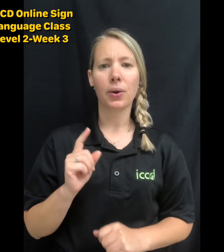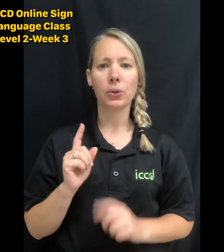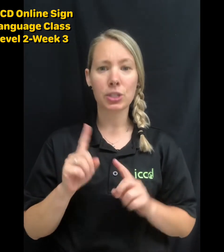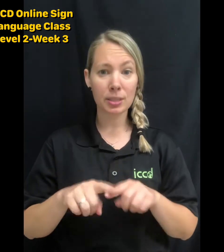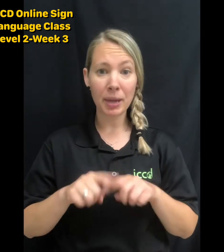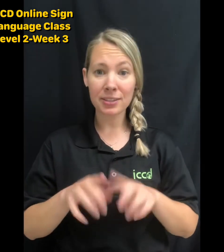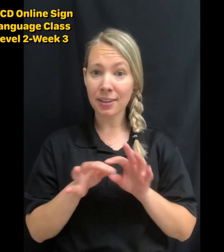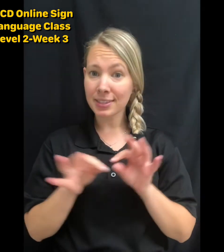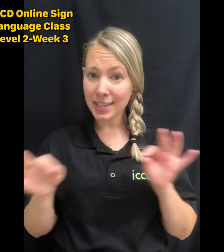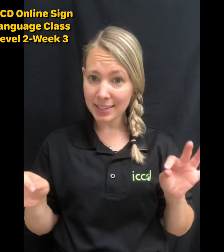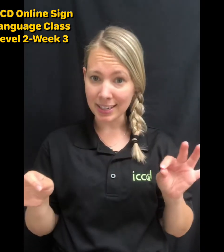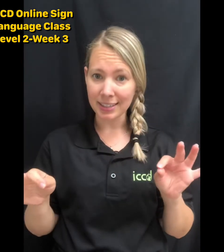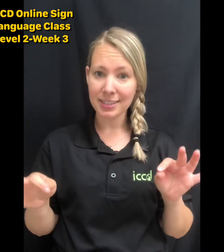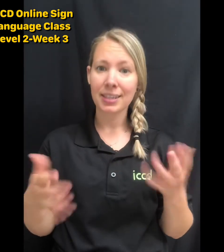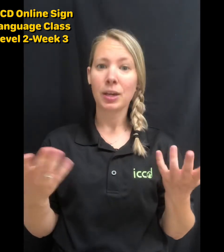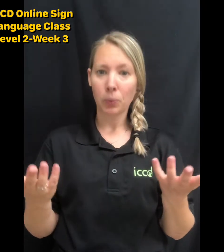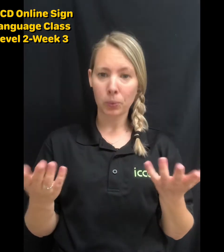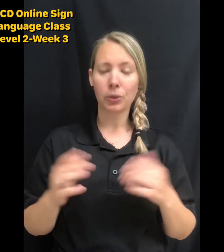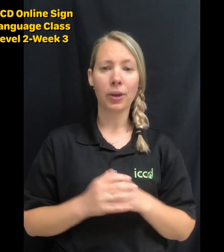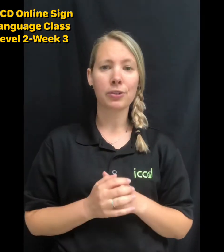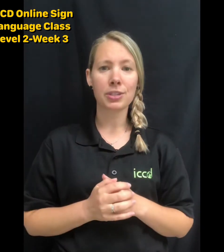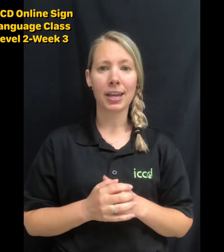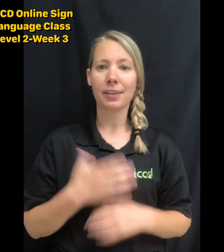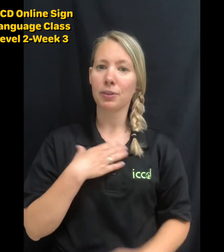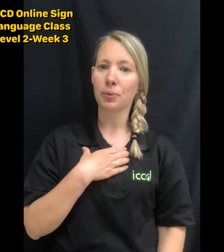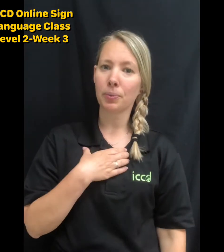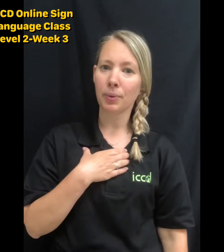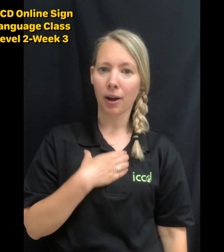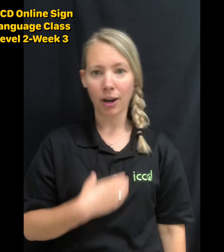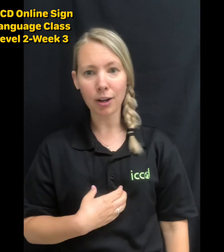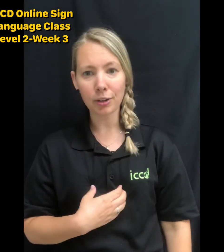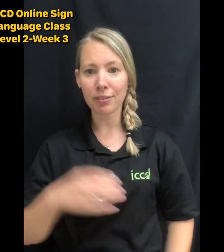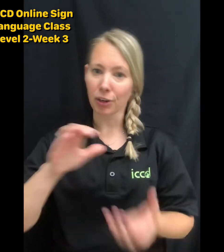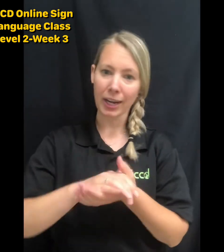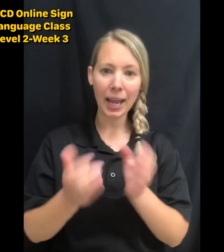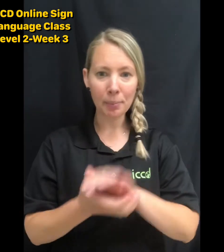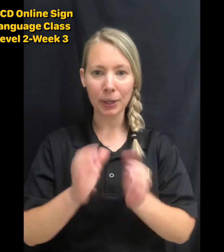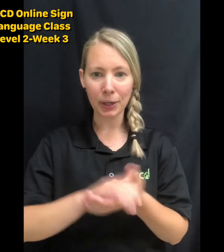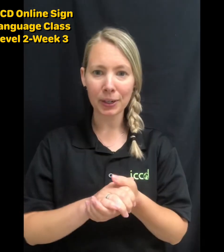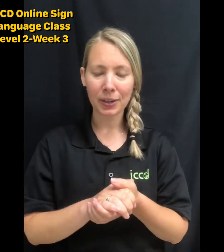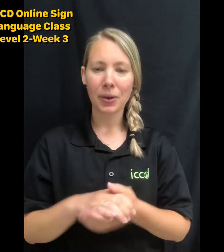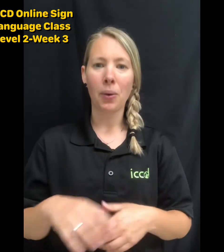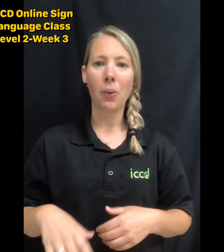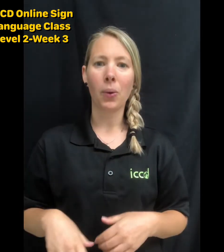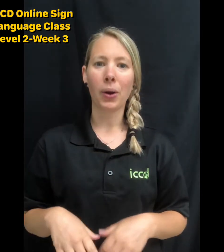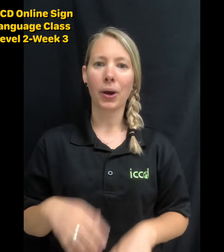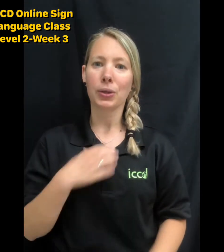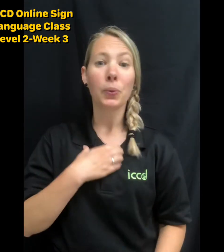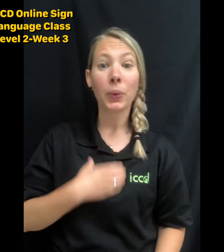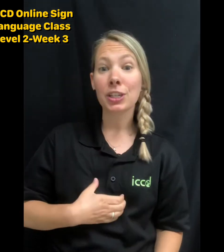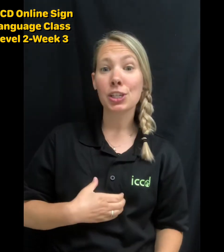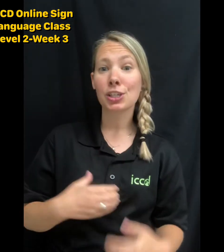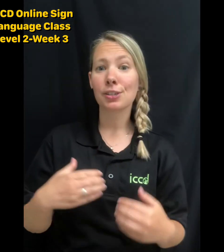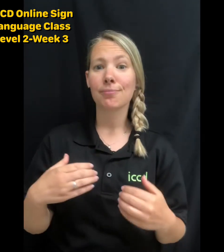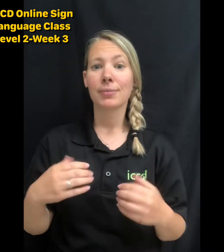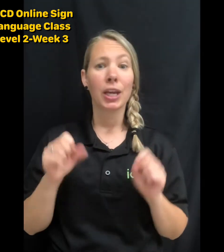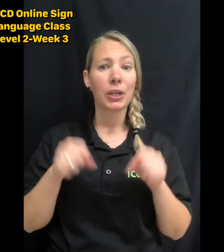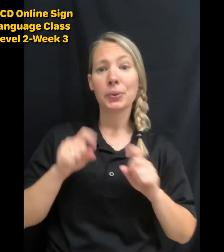it just depends on the sentence. You'll understand. You'll if you are hungry for a hamburger or you wish you could